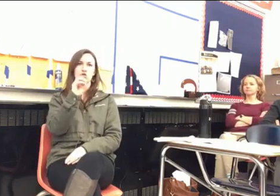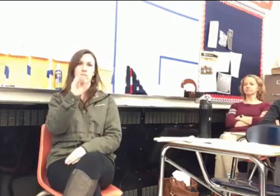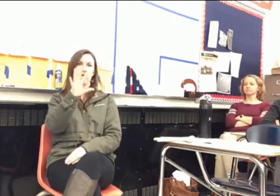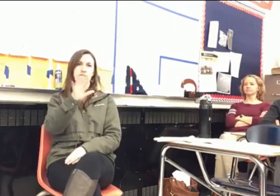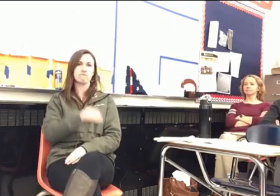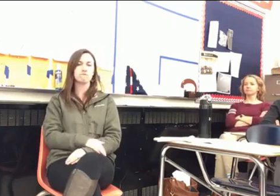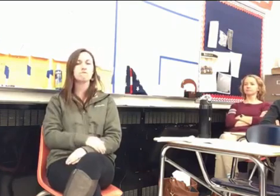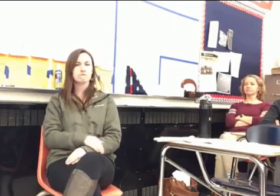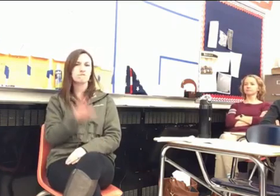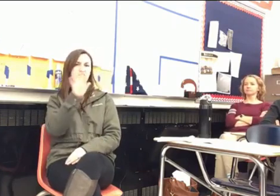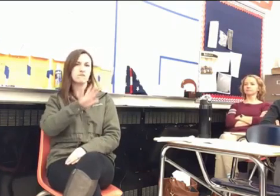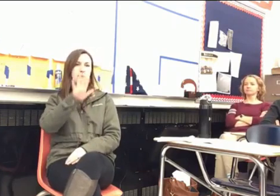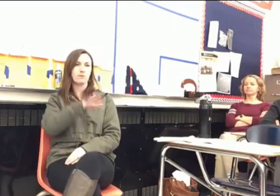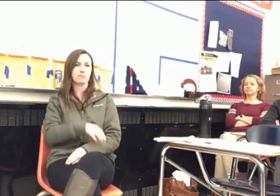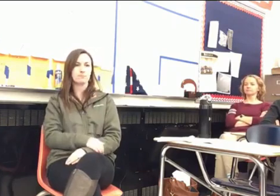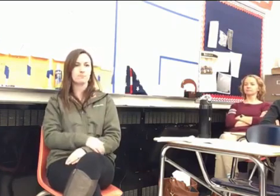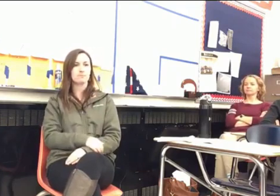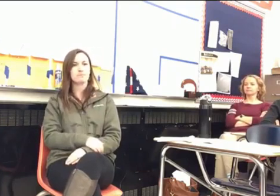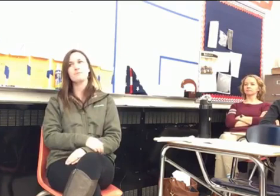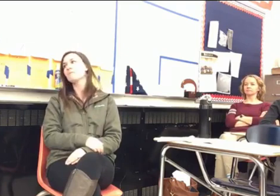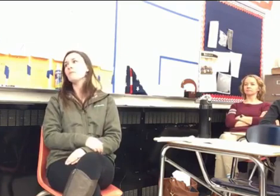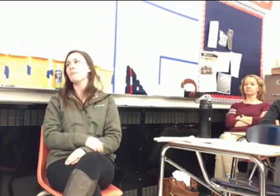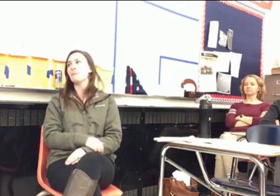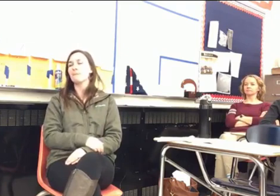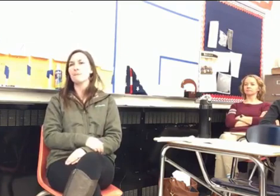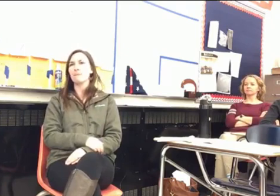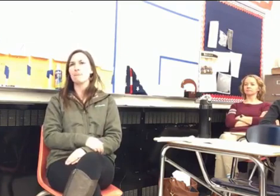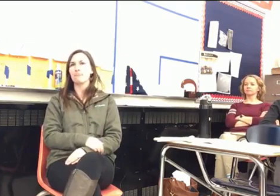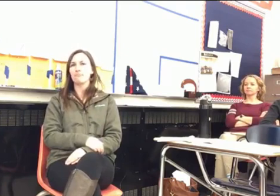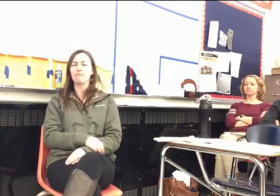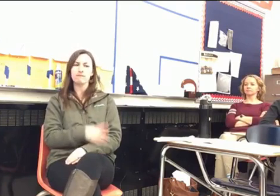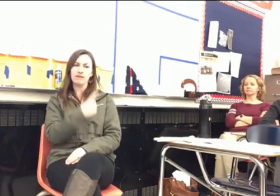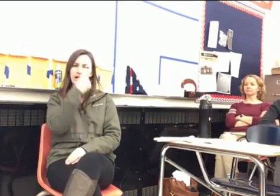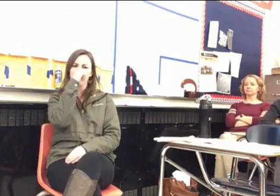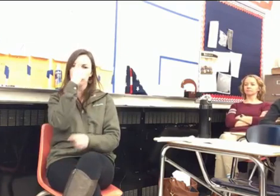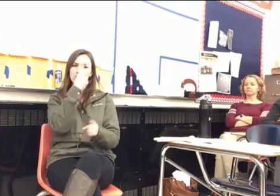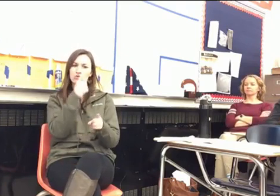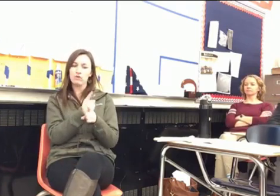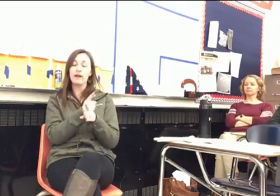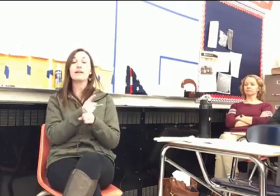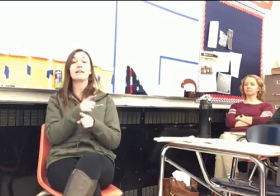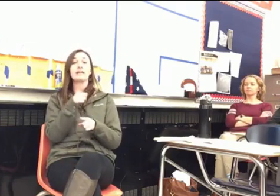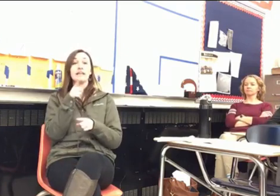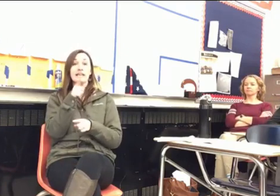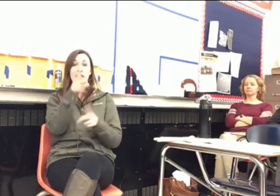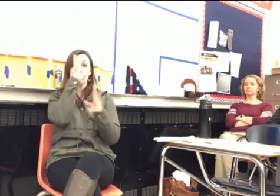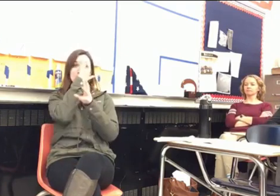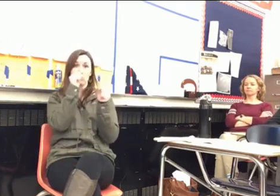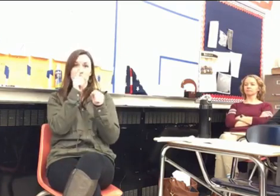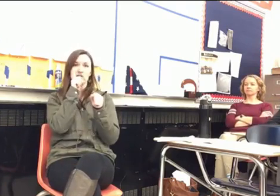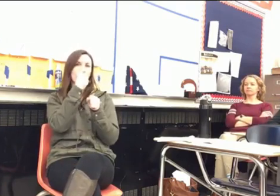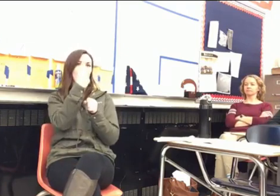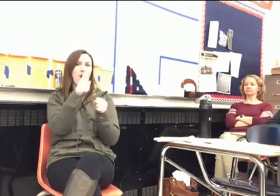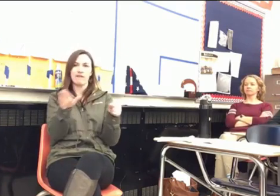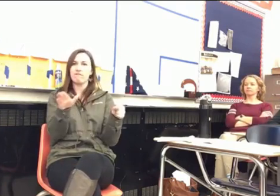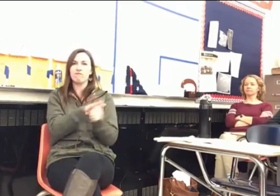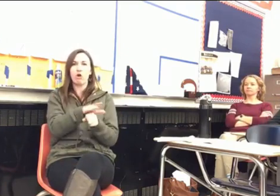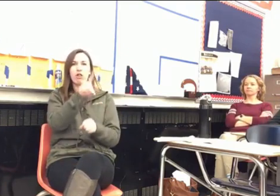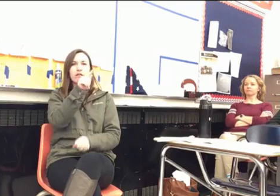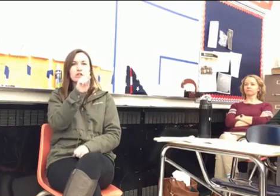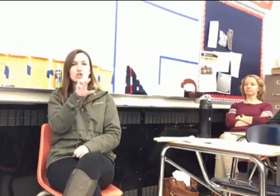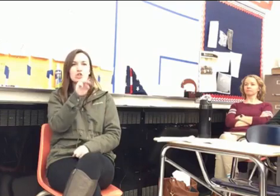1906. Only then Roosevelt Taft. Yeah, that sounds about right. He serves one full term, somewhere's in there. So it's